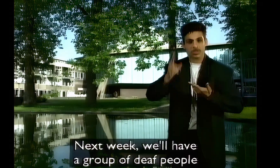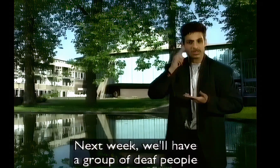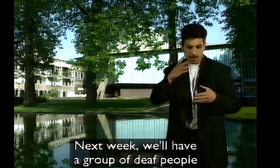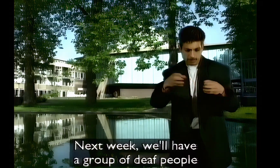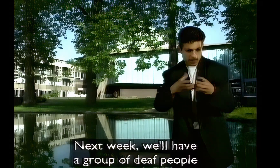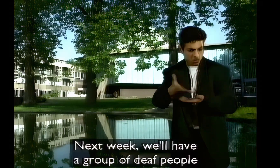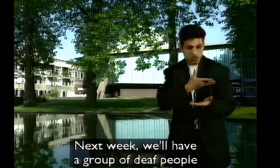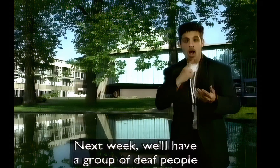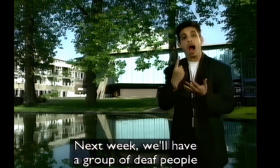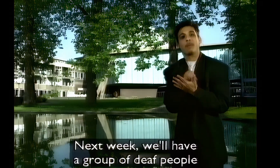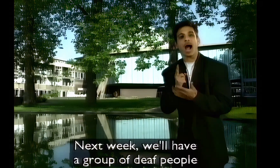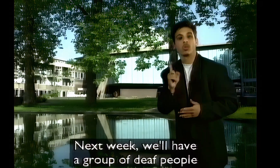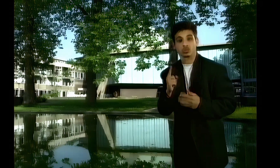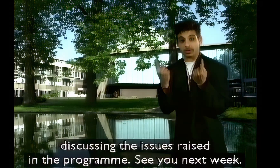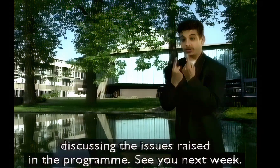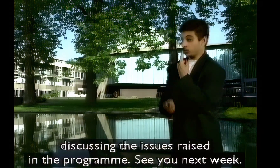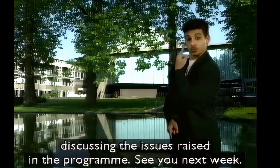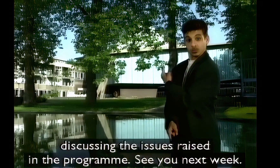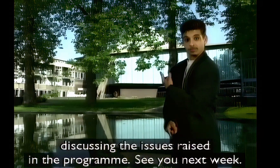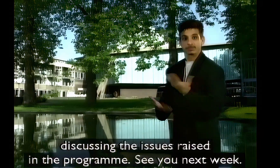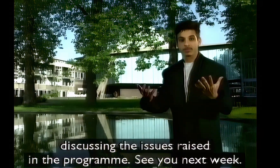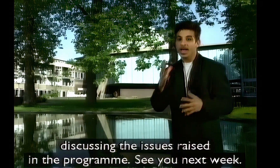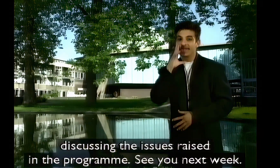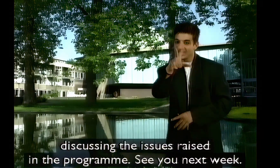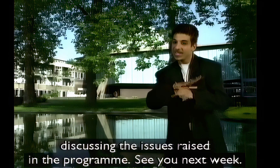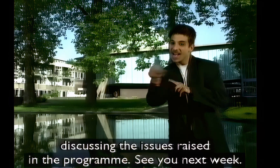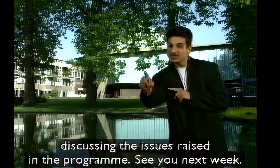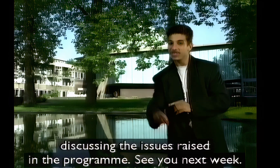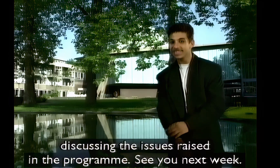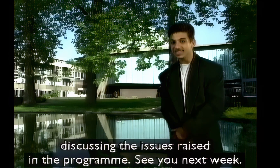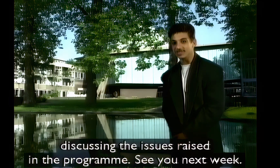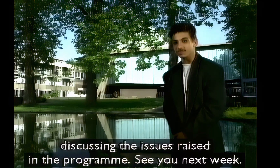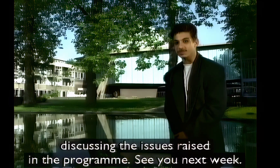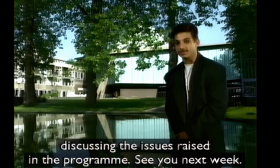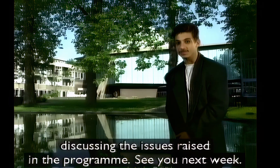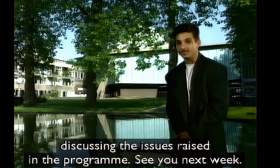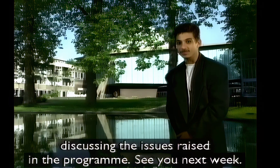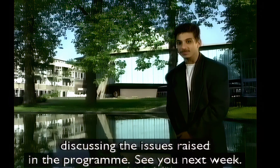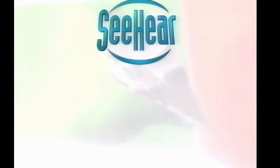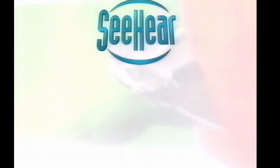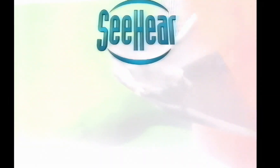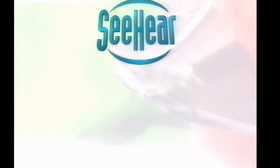And next week we'll have a small group of deaf people discussing the issues raised in the programme. See you next week.